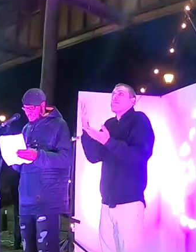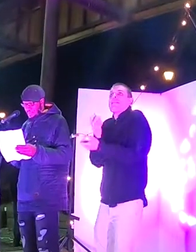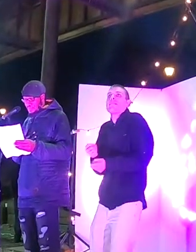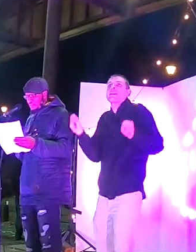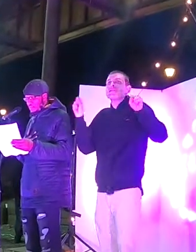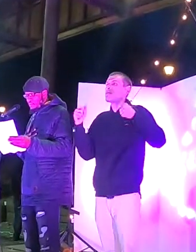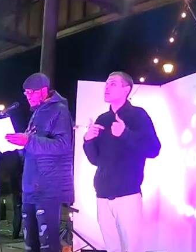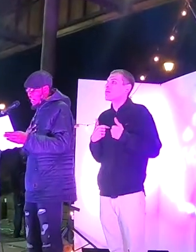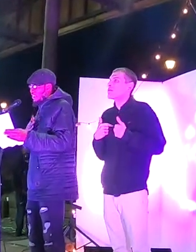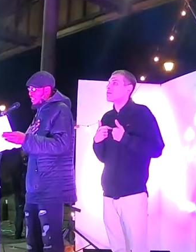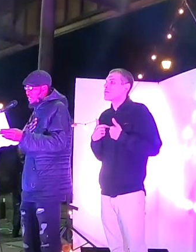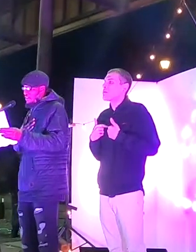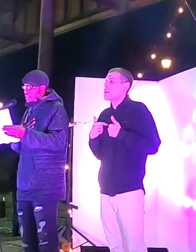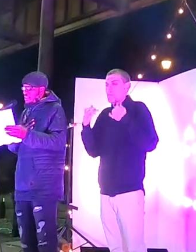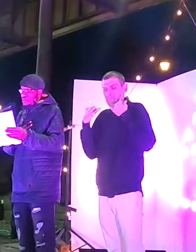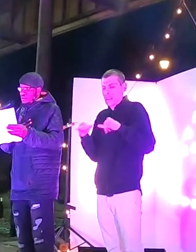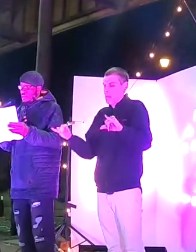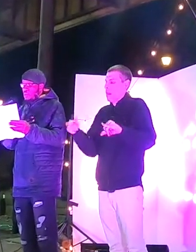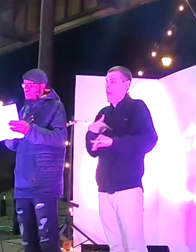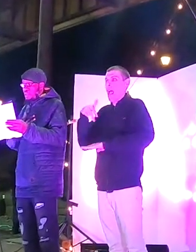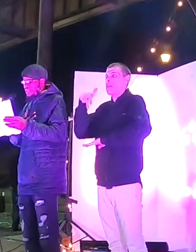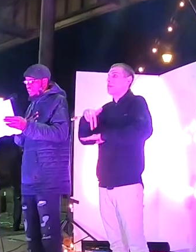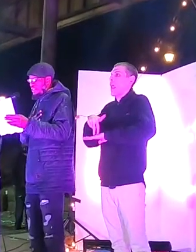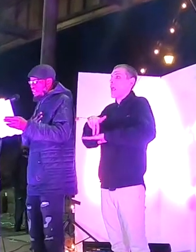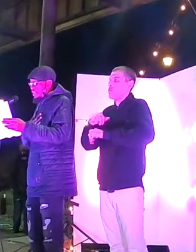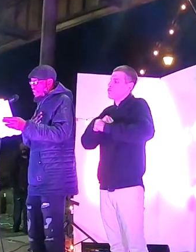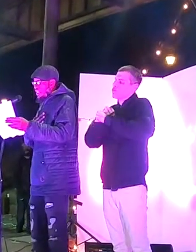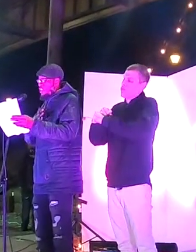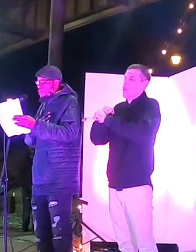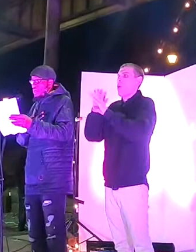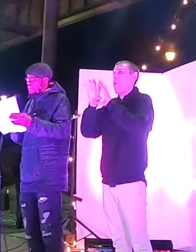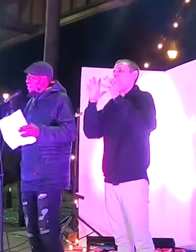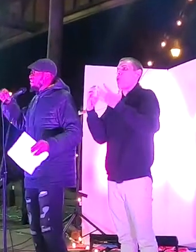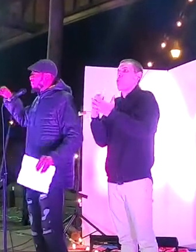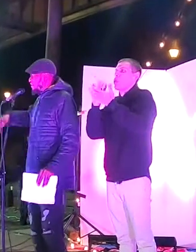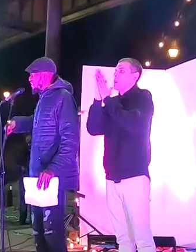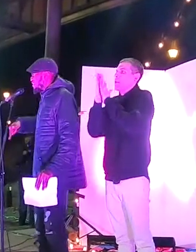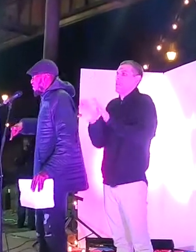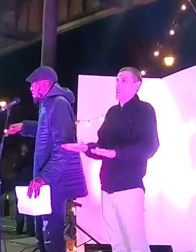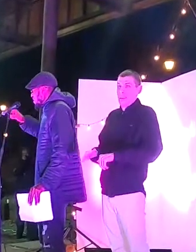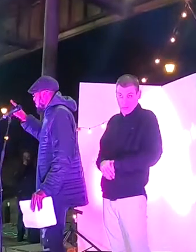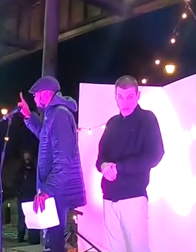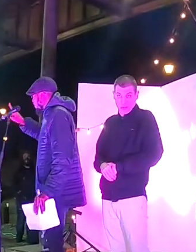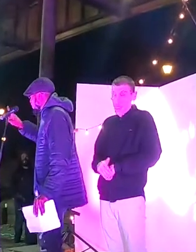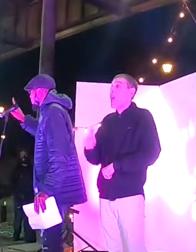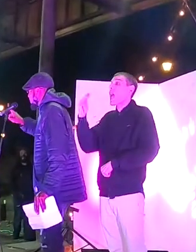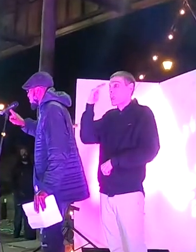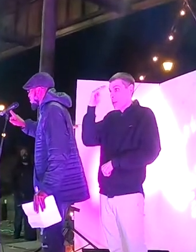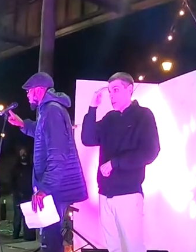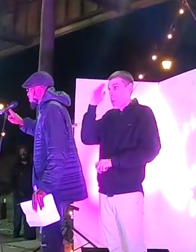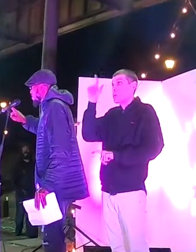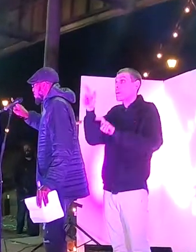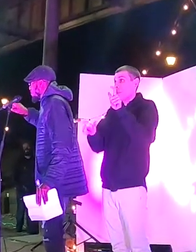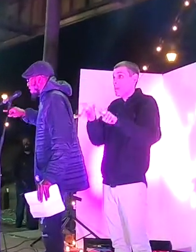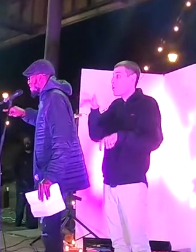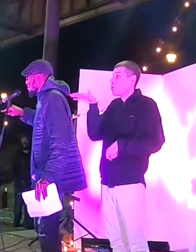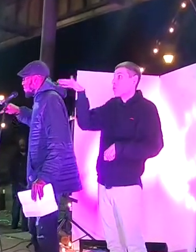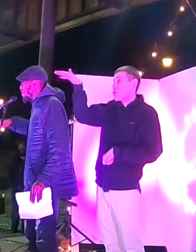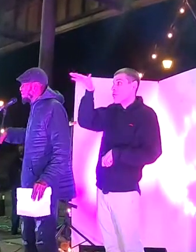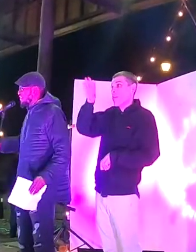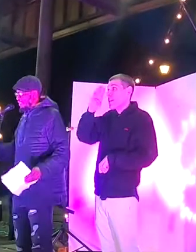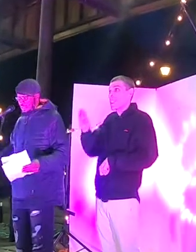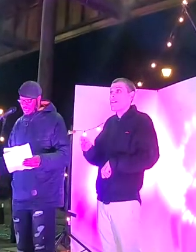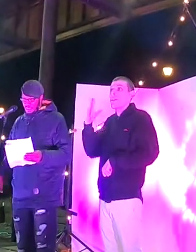Still, I stand for world peace. Yet knowing the undefeated need that first defeat to